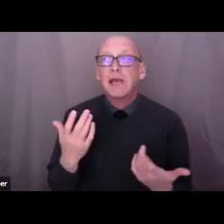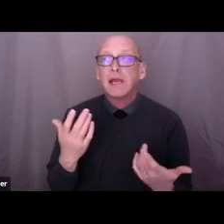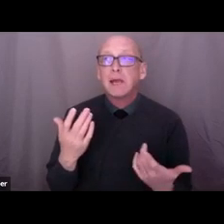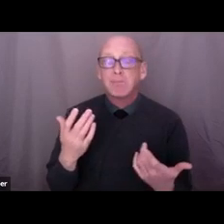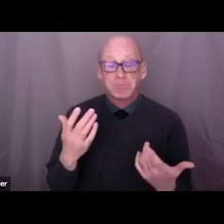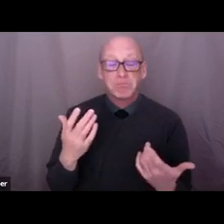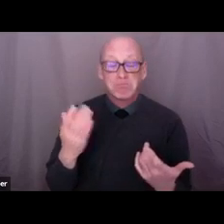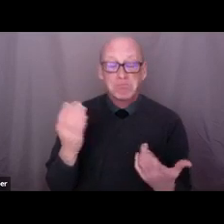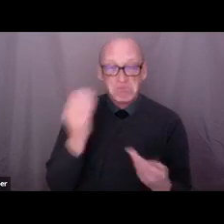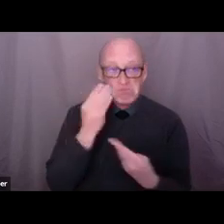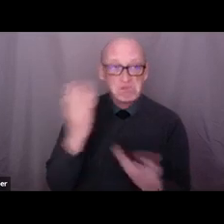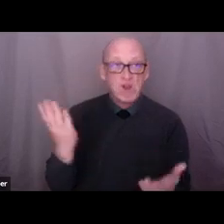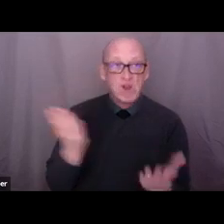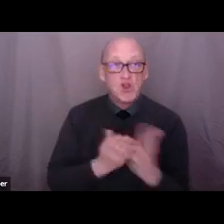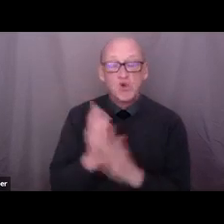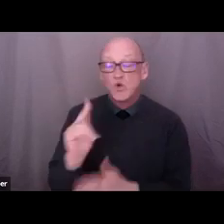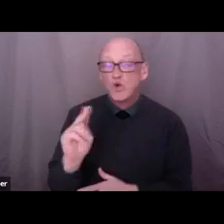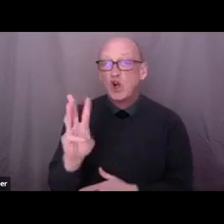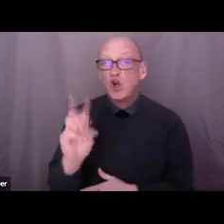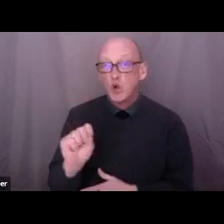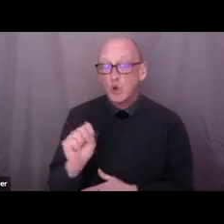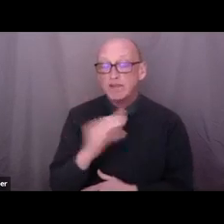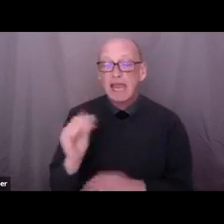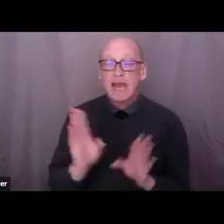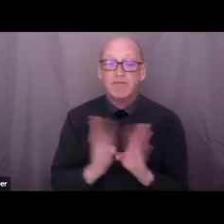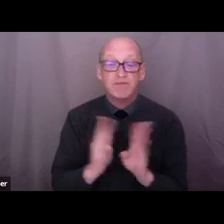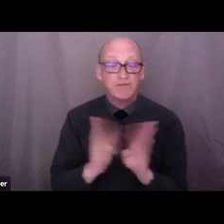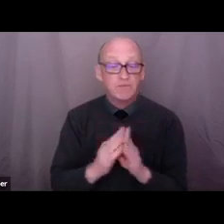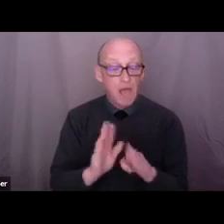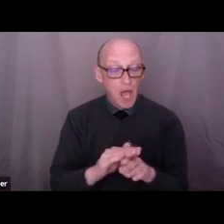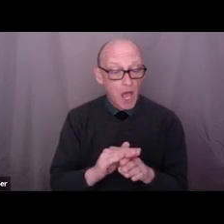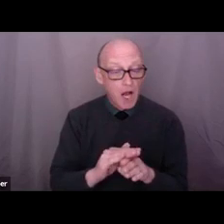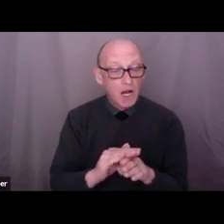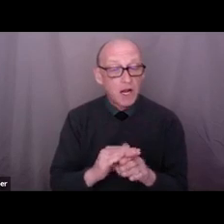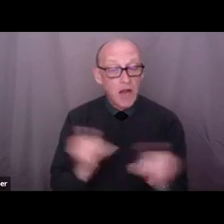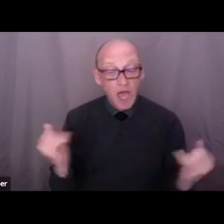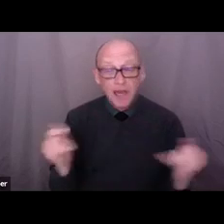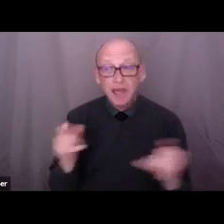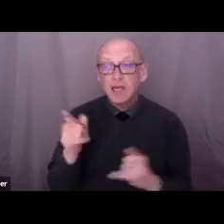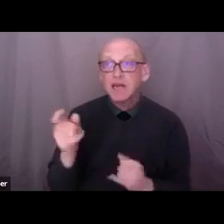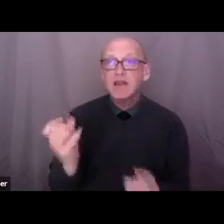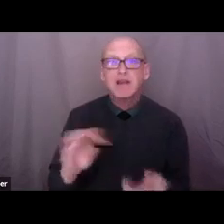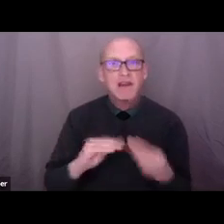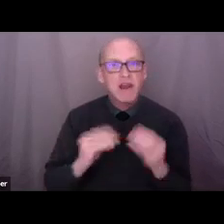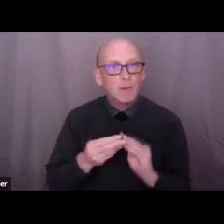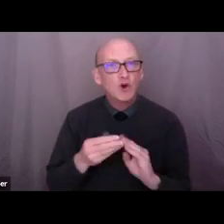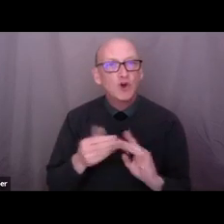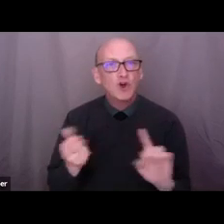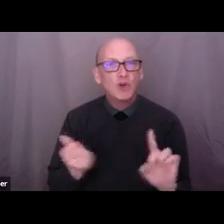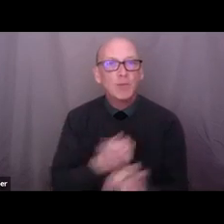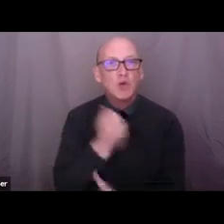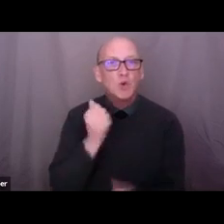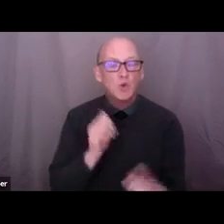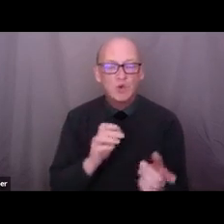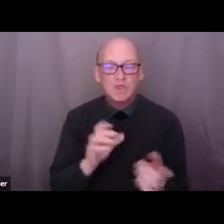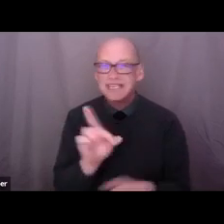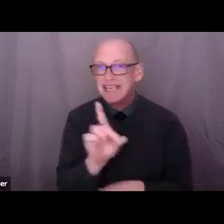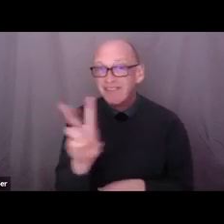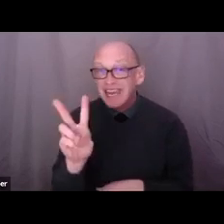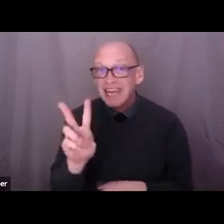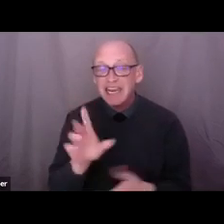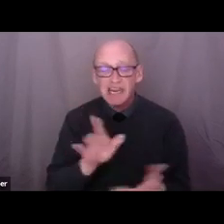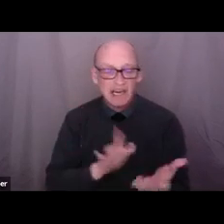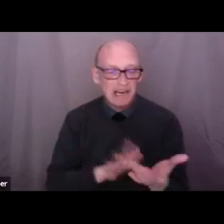circulating a lot through the news and through forums online, the numbers of abuse, of domestic violence,